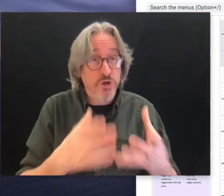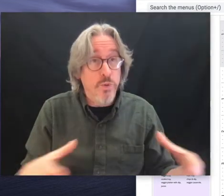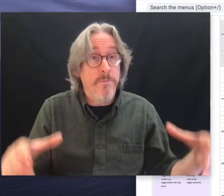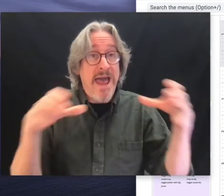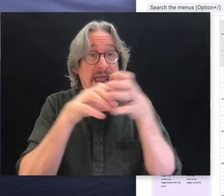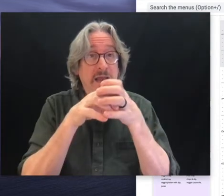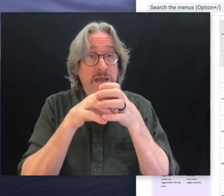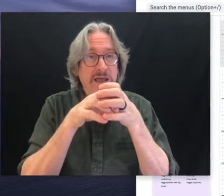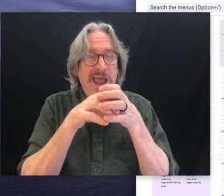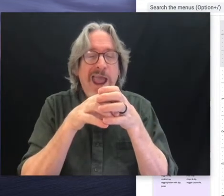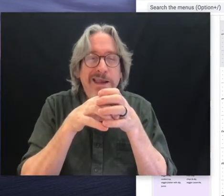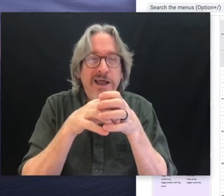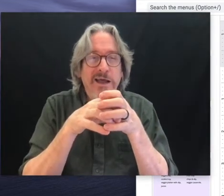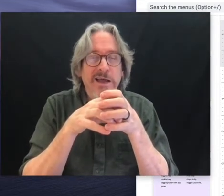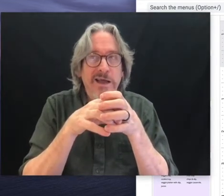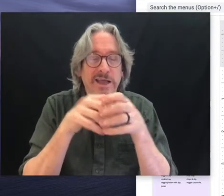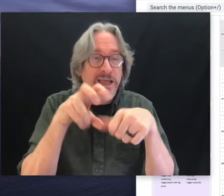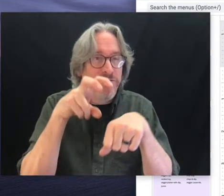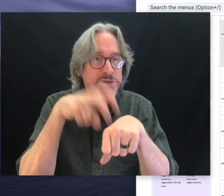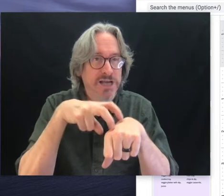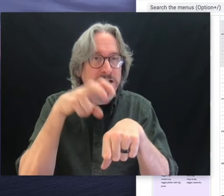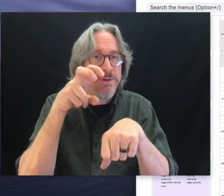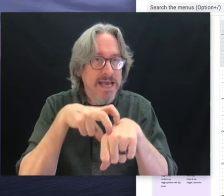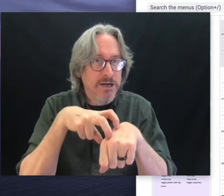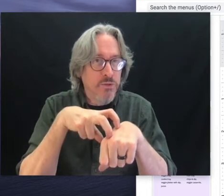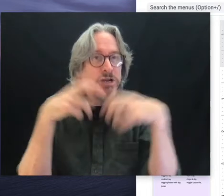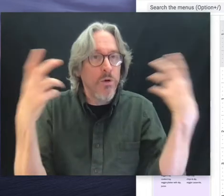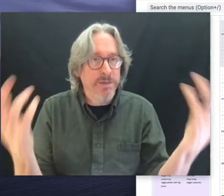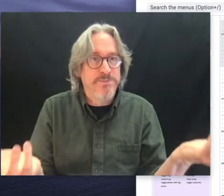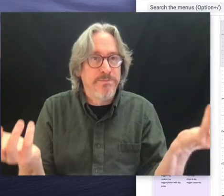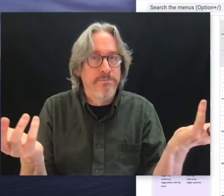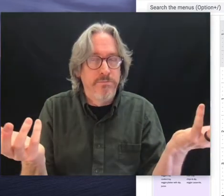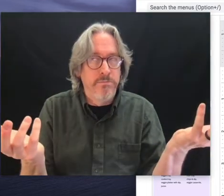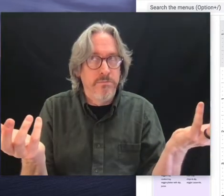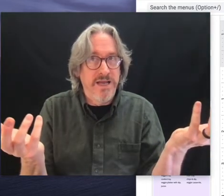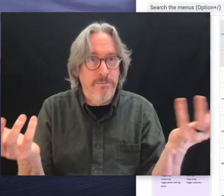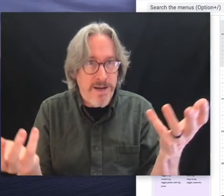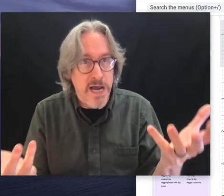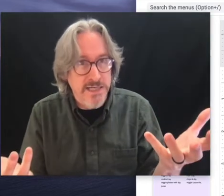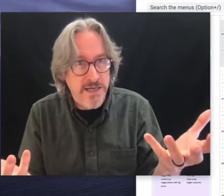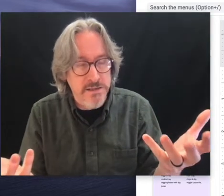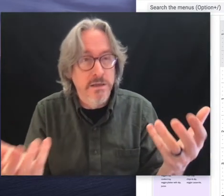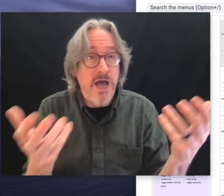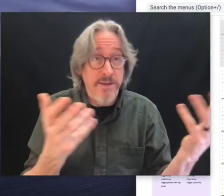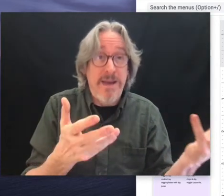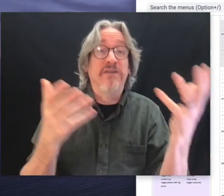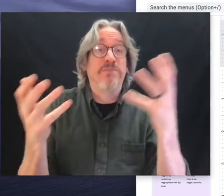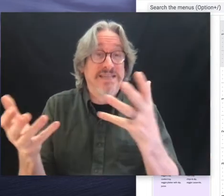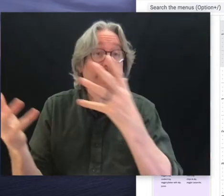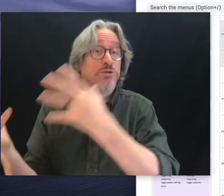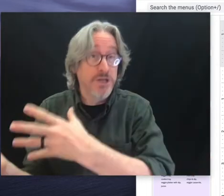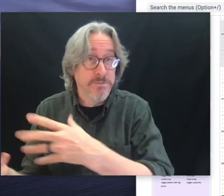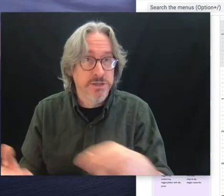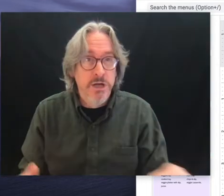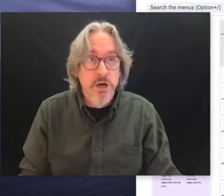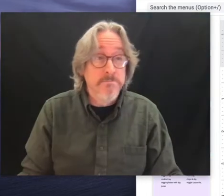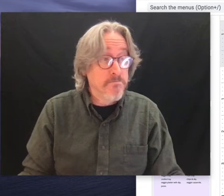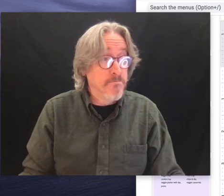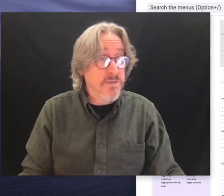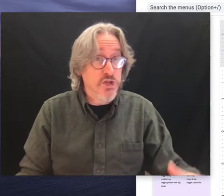You can do a bag. And if you sign potato, we know it means, by context, a bag of potato